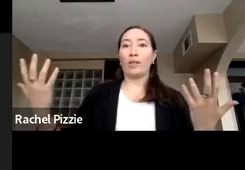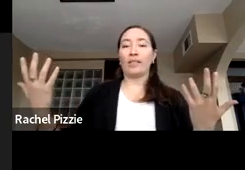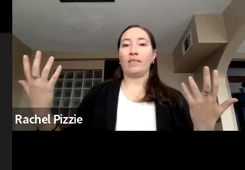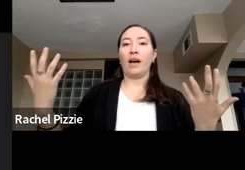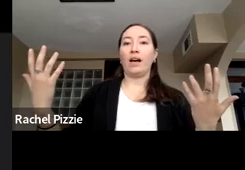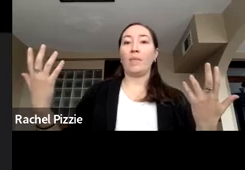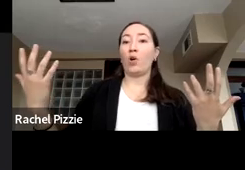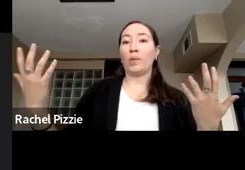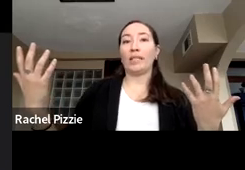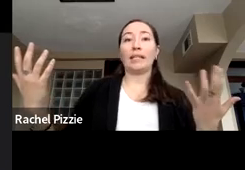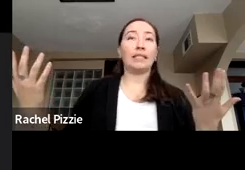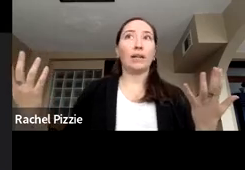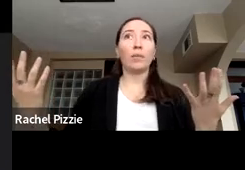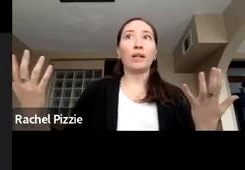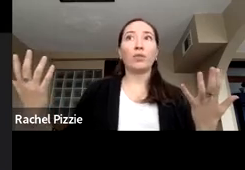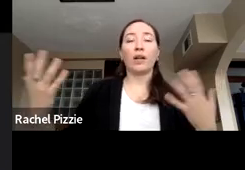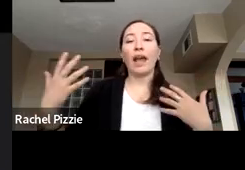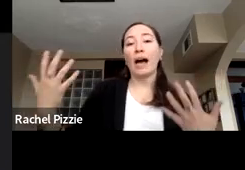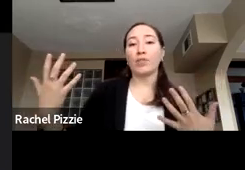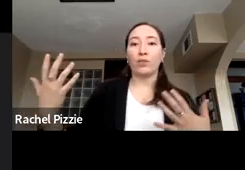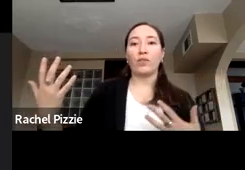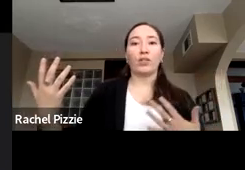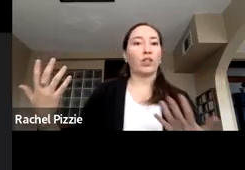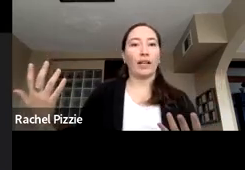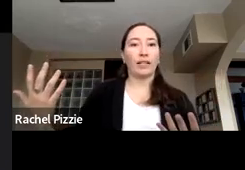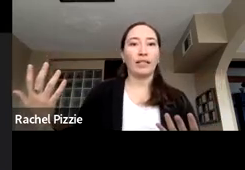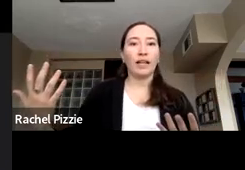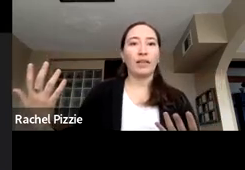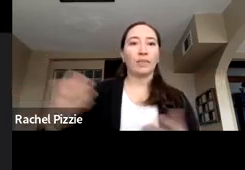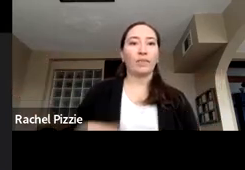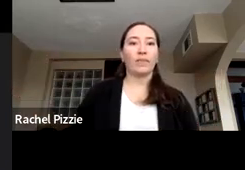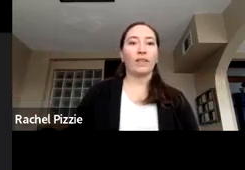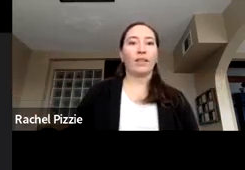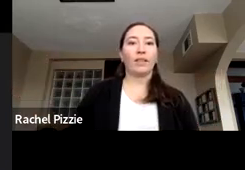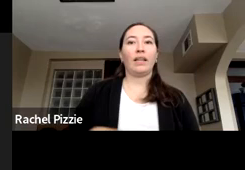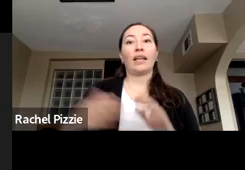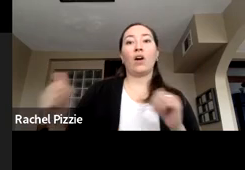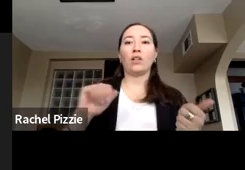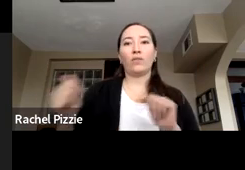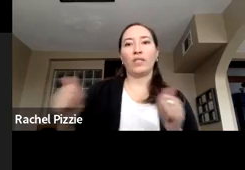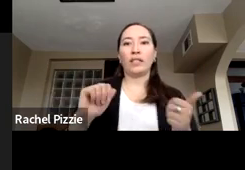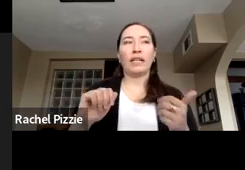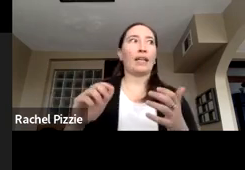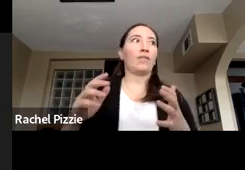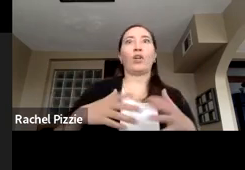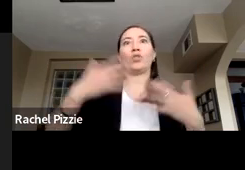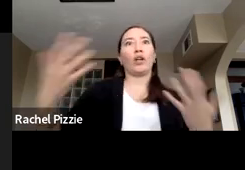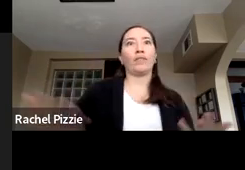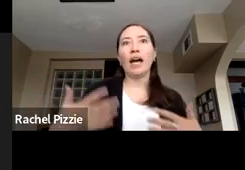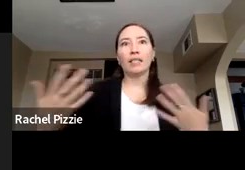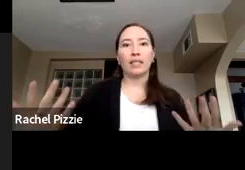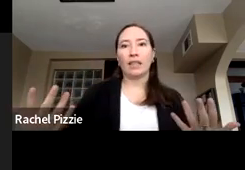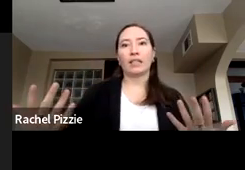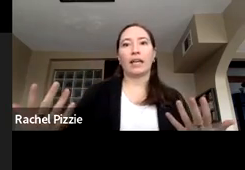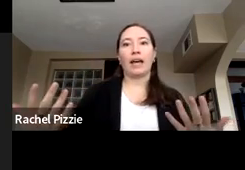an open science data repository after you've finished collecting the data. It can also facilitate, sharing